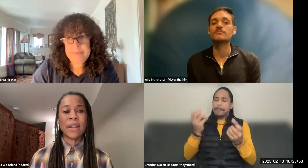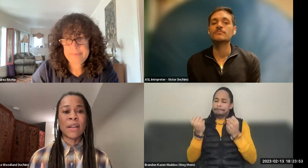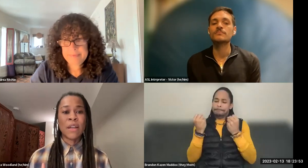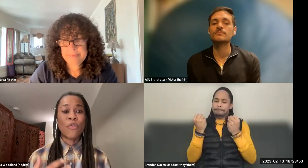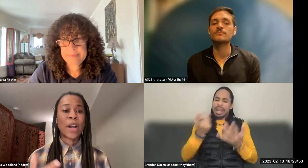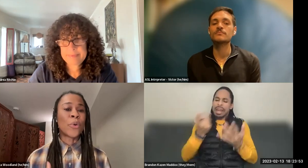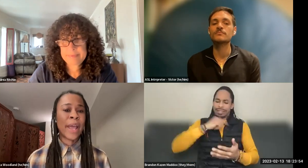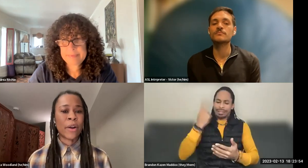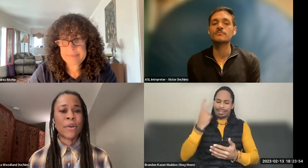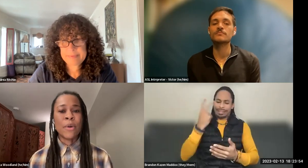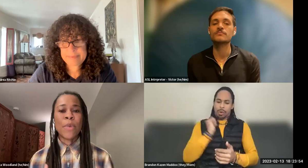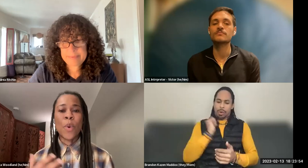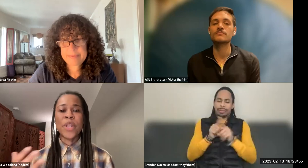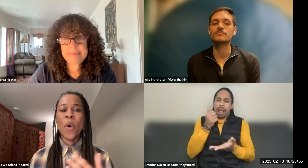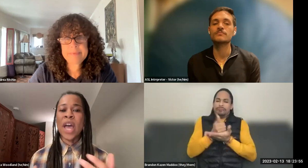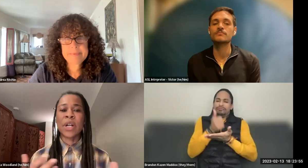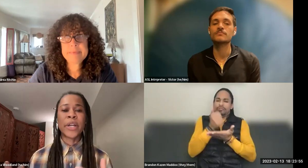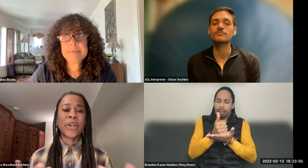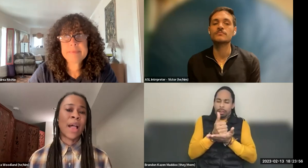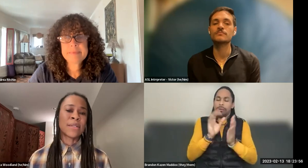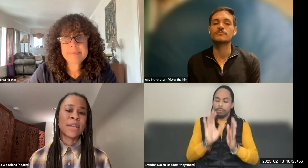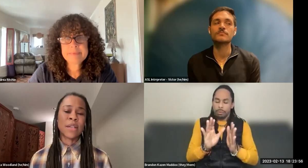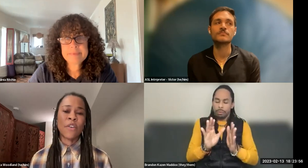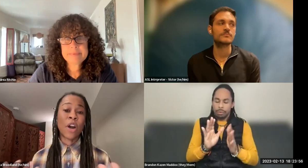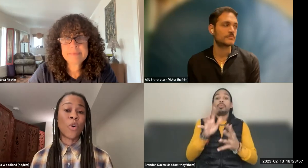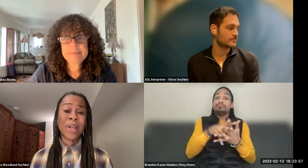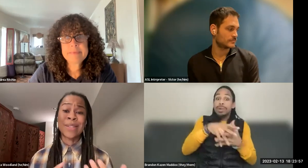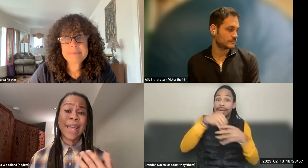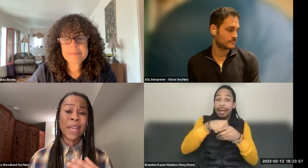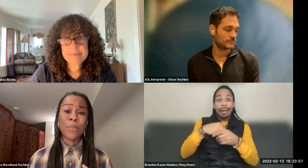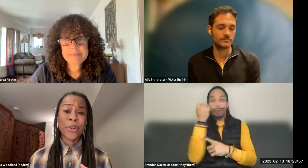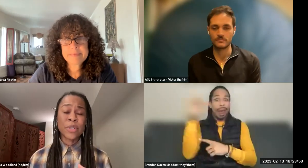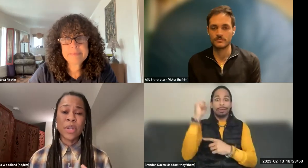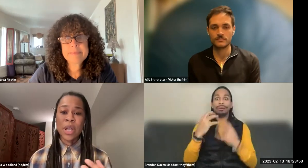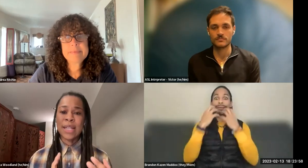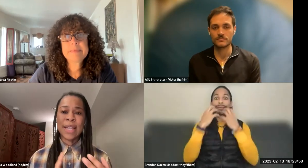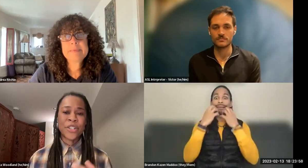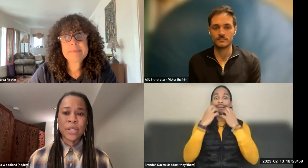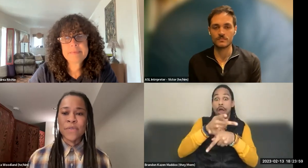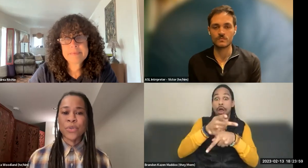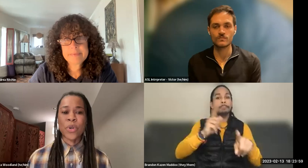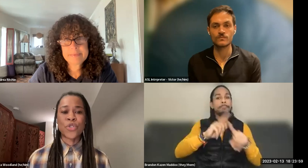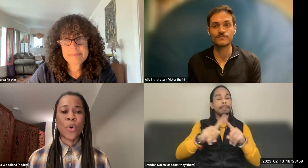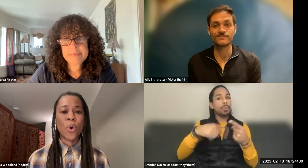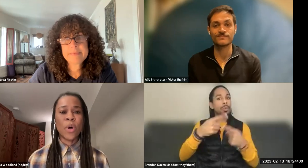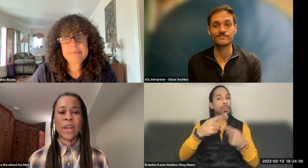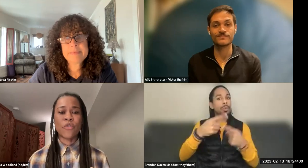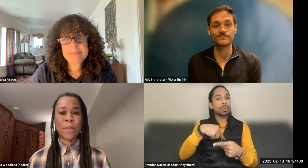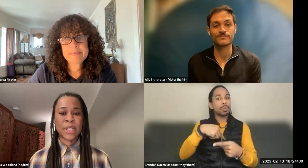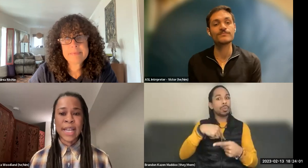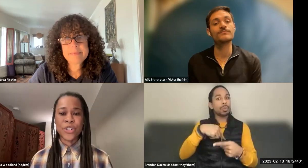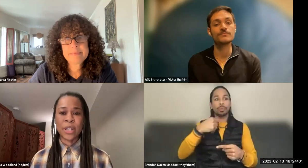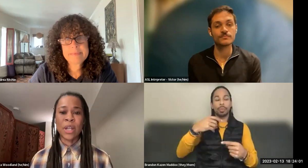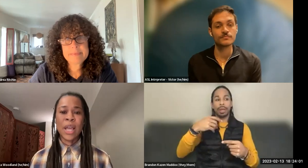rooted in radical care. But when we don't have a clear analysis of our role as gatekeepers, as agents of social control